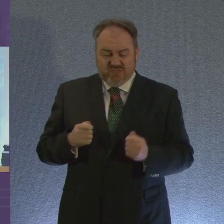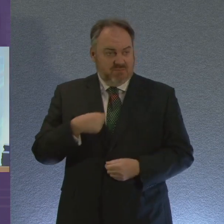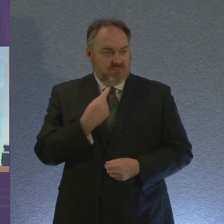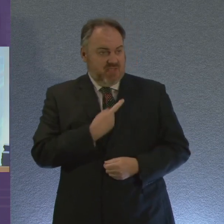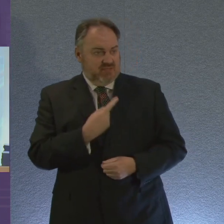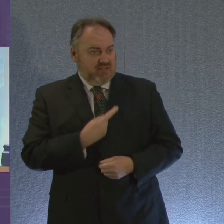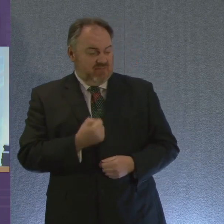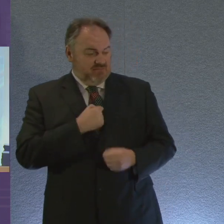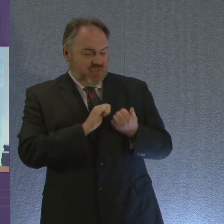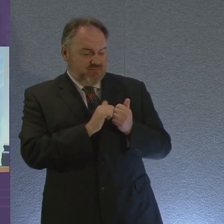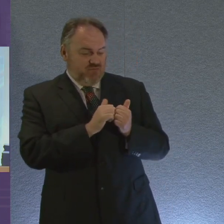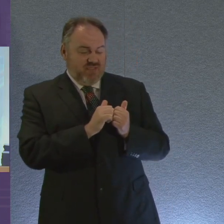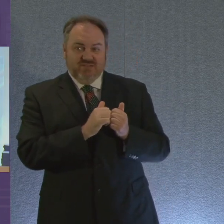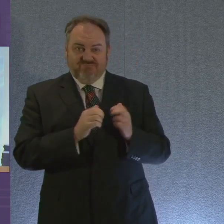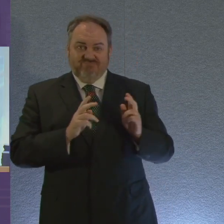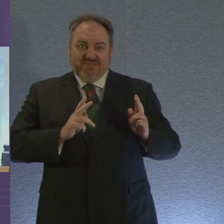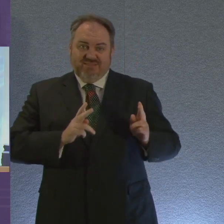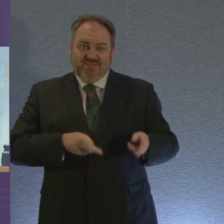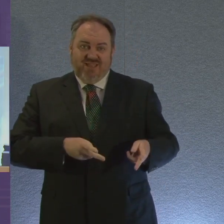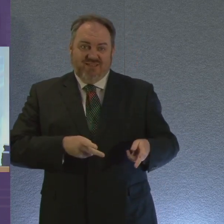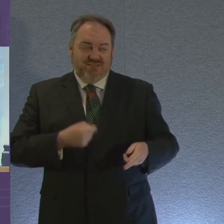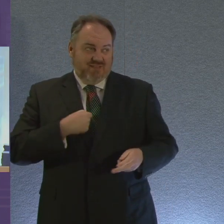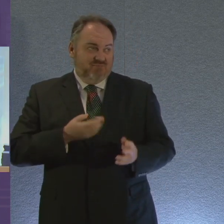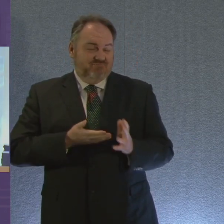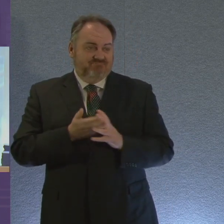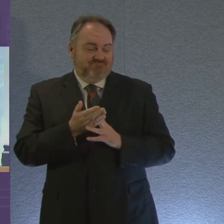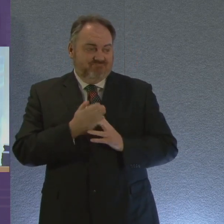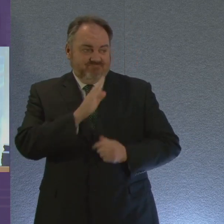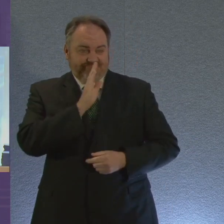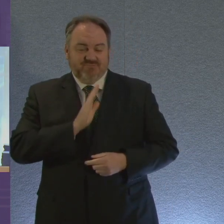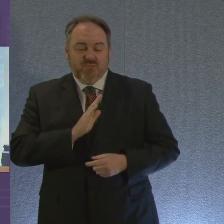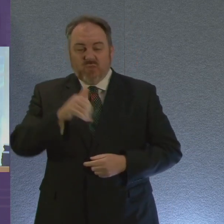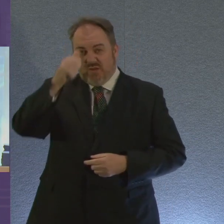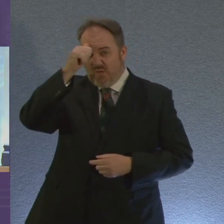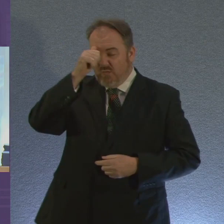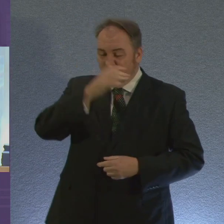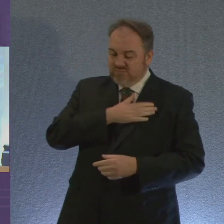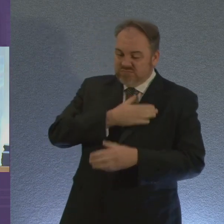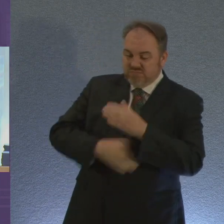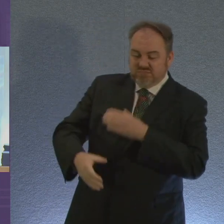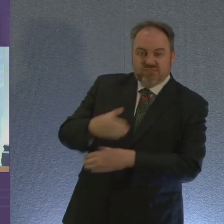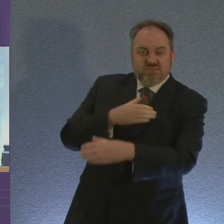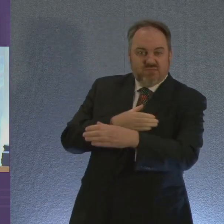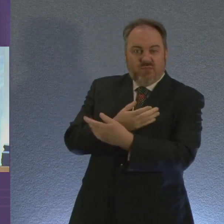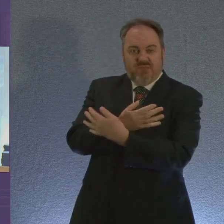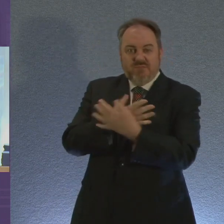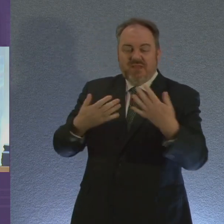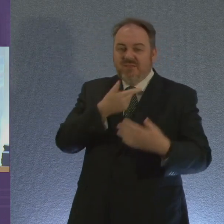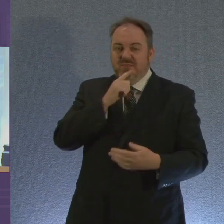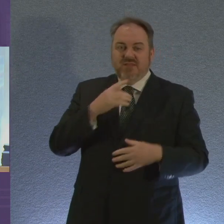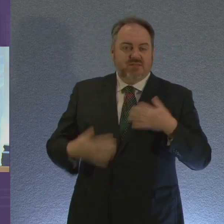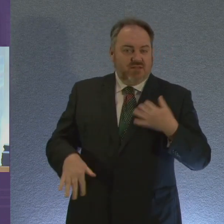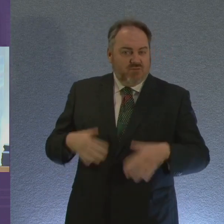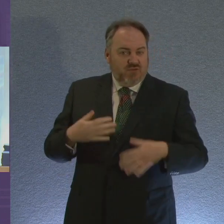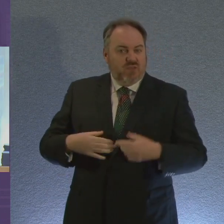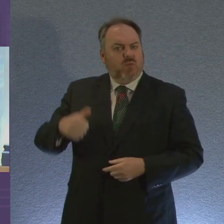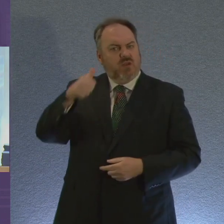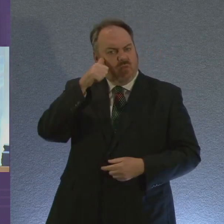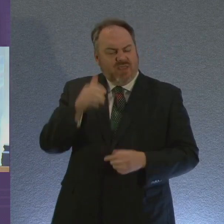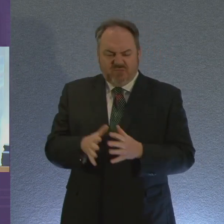acutely aware of the seriousness of what our communities are facing. We're in the midst of a national emergency. Stringent